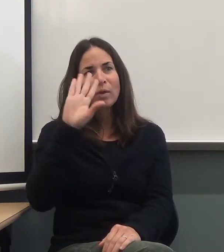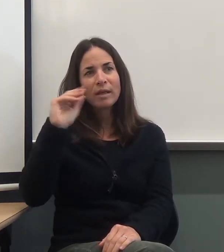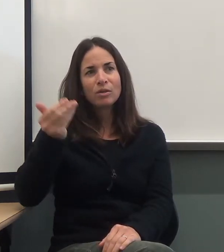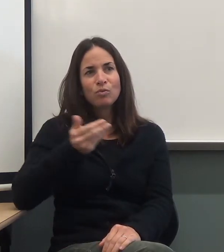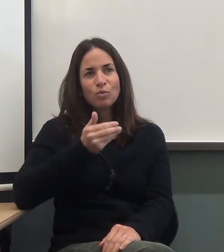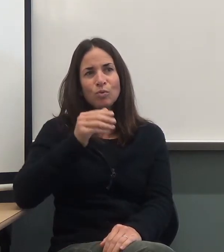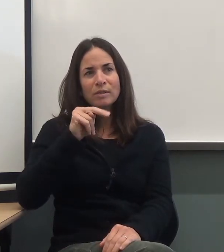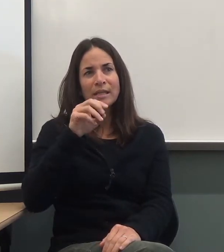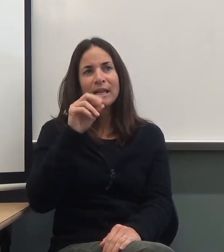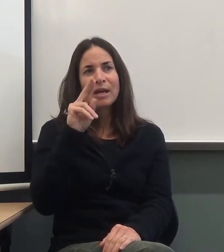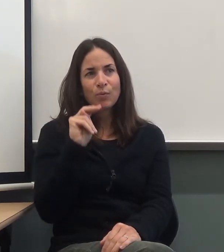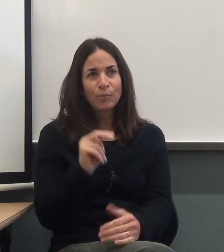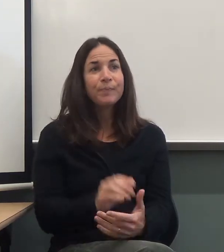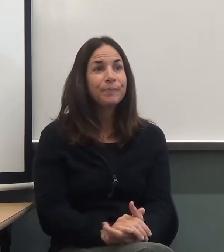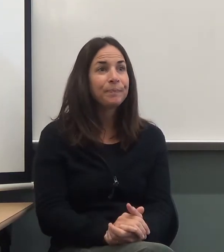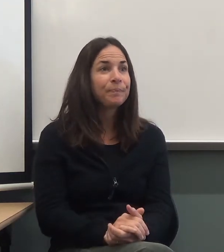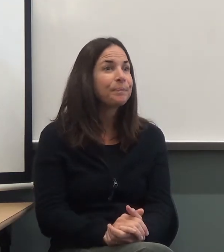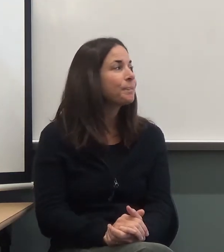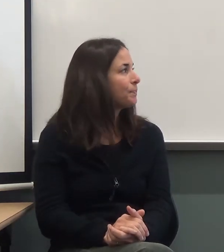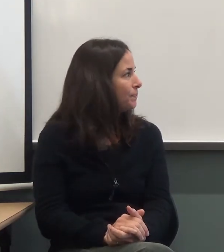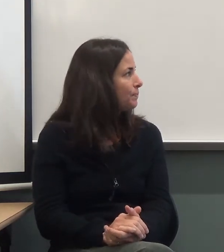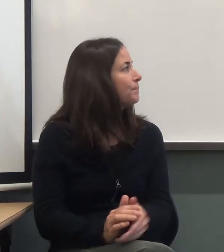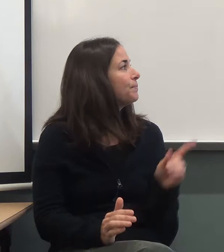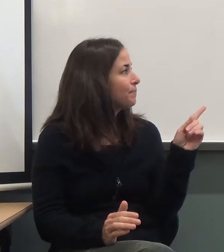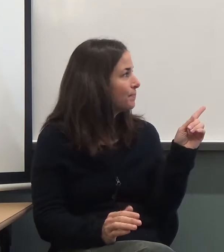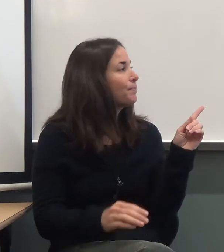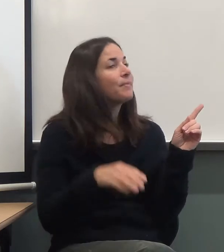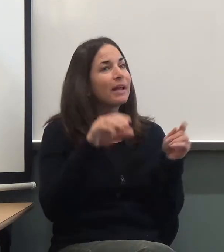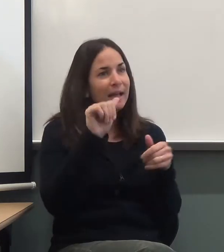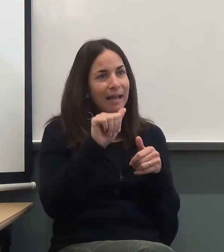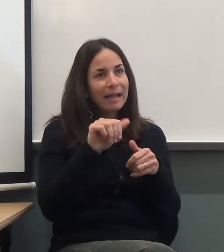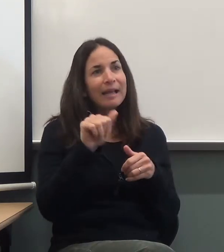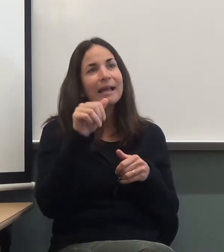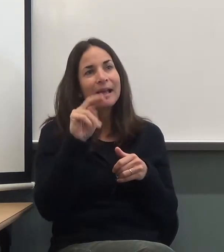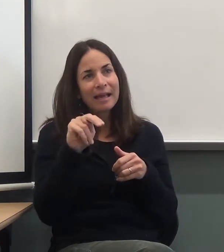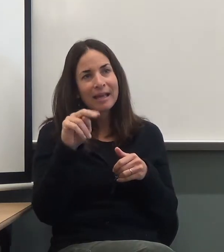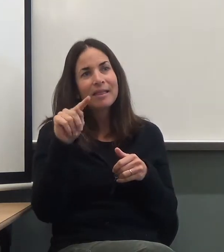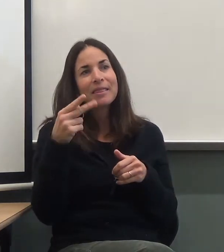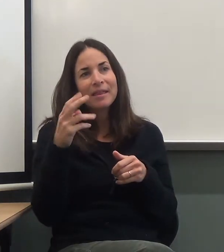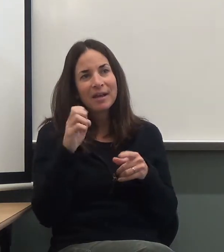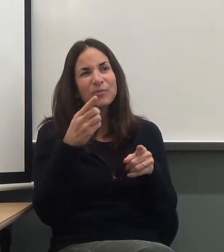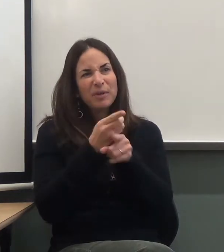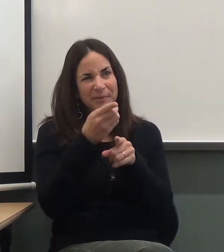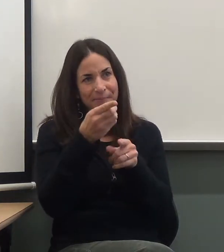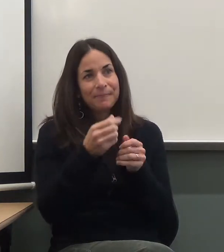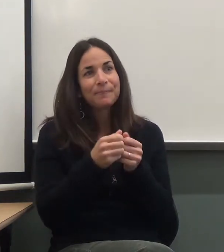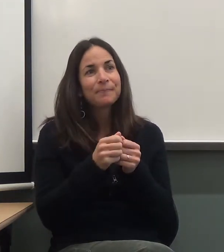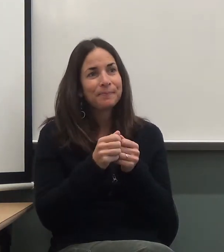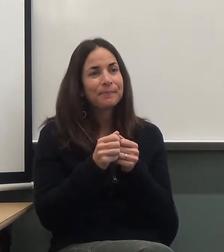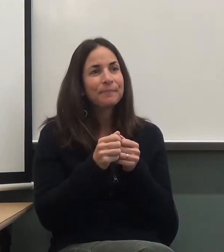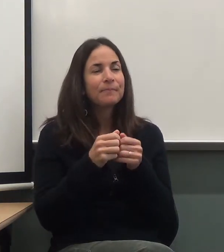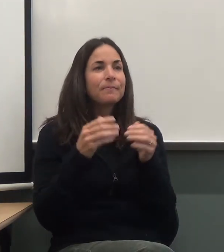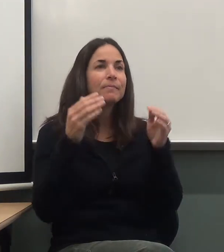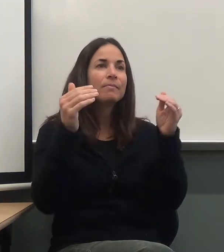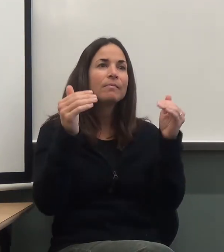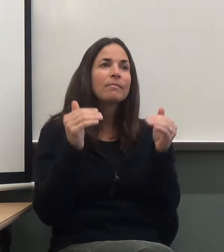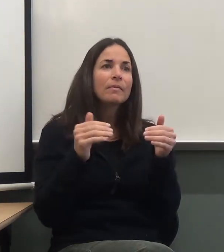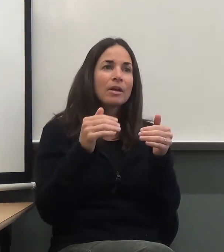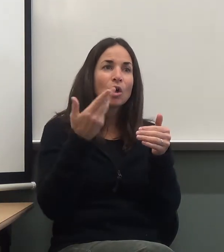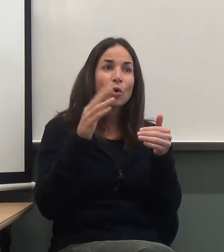And it's like and, the, these are all articles. Good. And then once we have our noun, we've introduced our